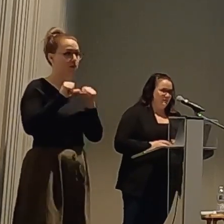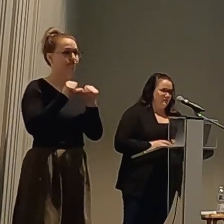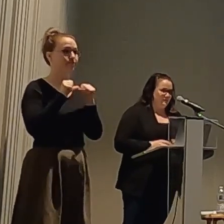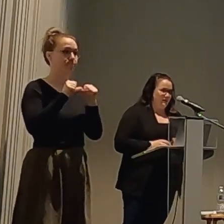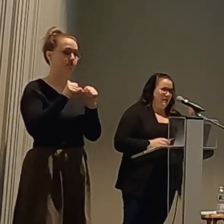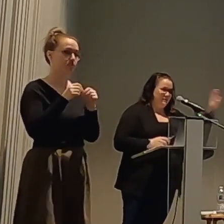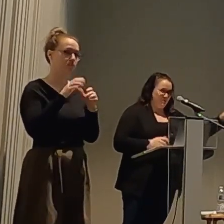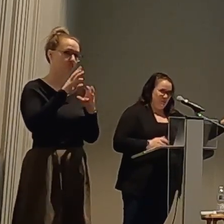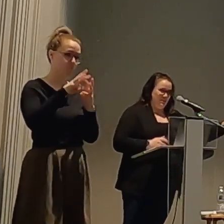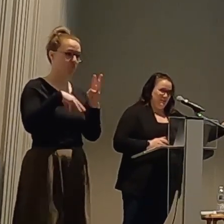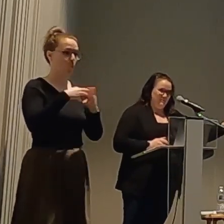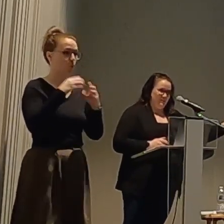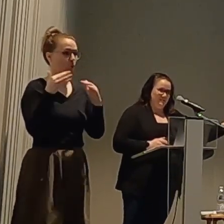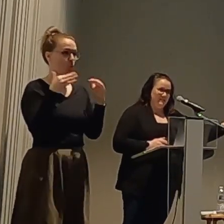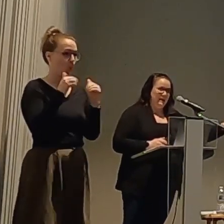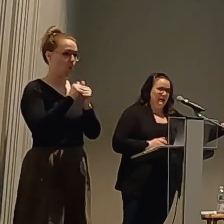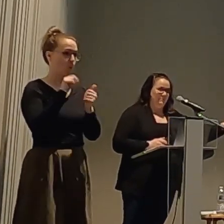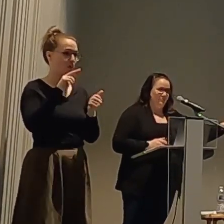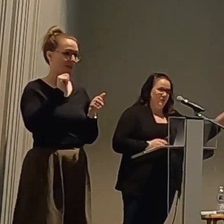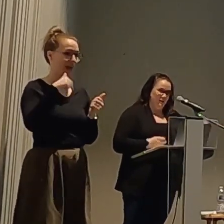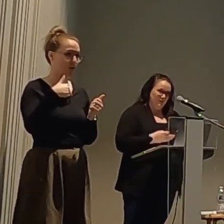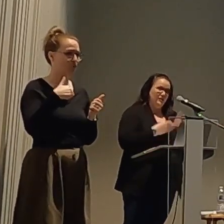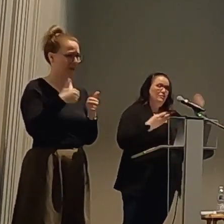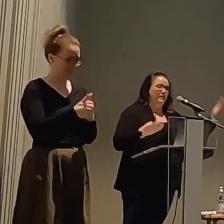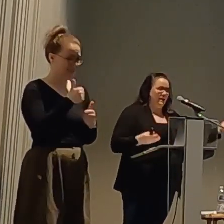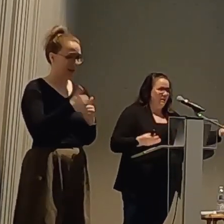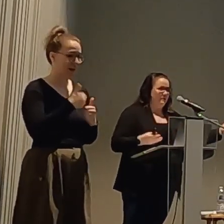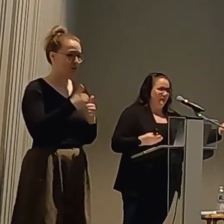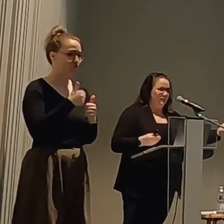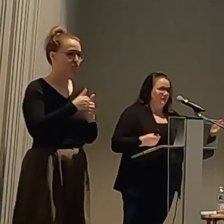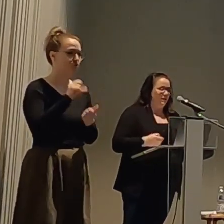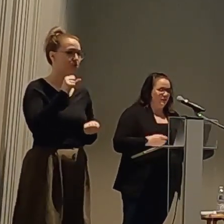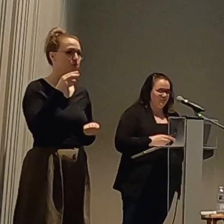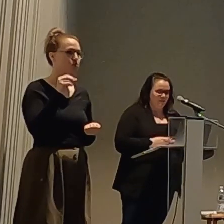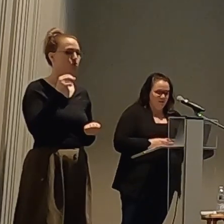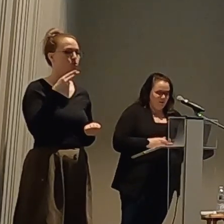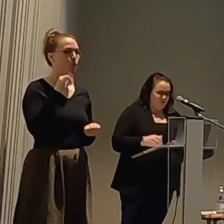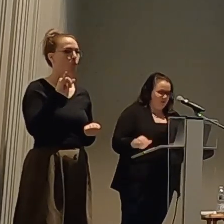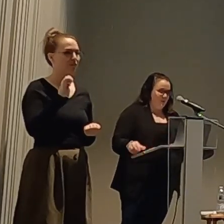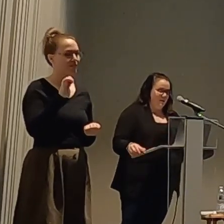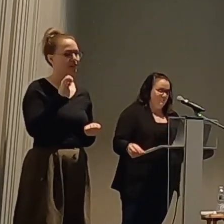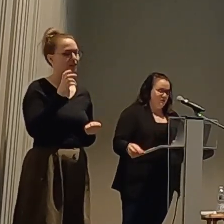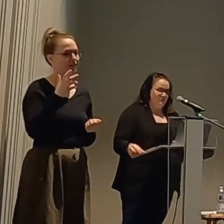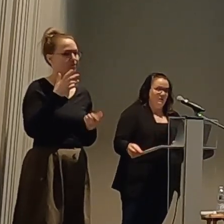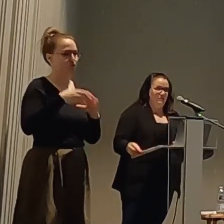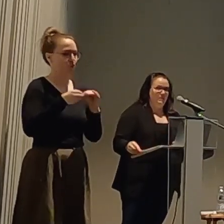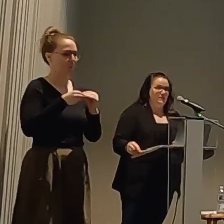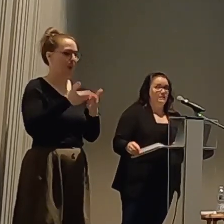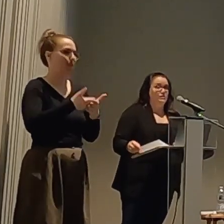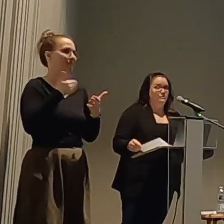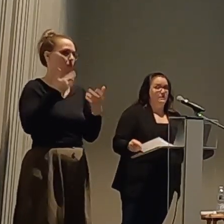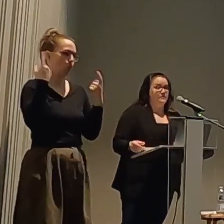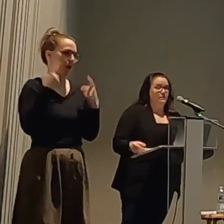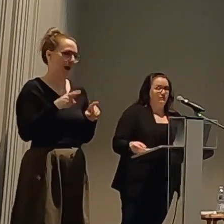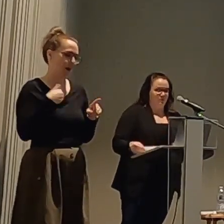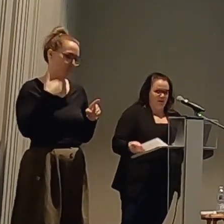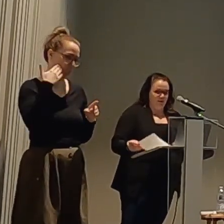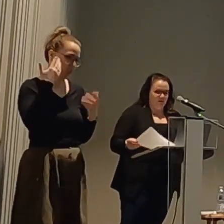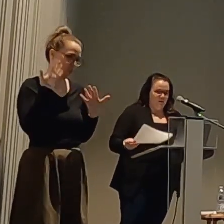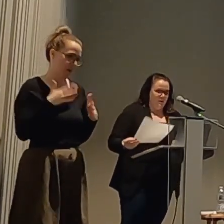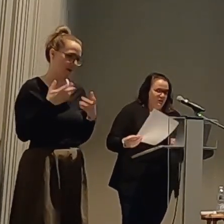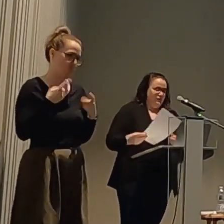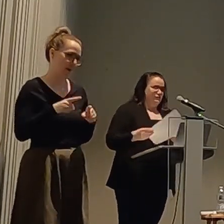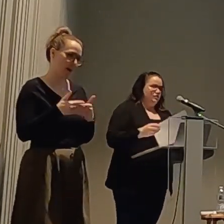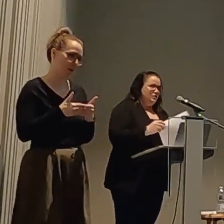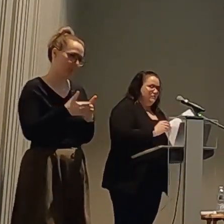Iraq. Now that's what she talked about at the time. We all know what happened later on. So this painting was completed in